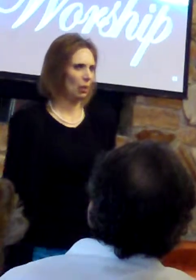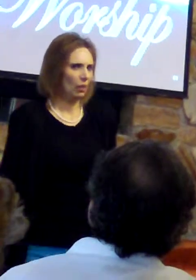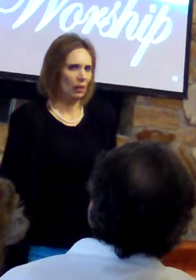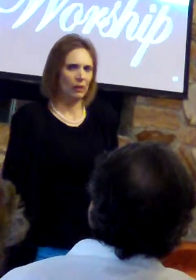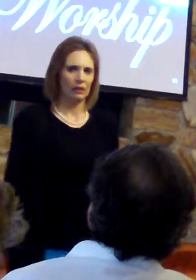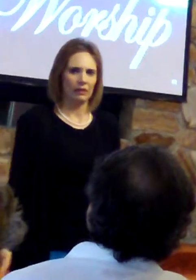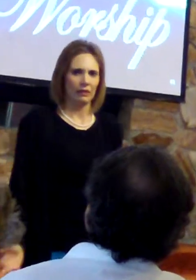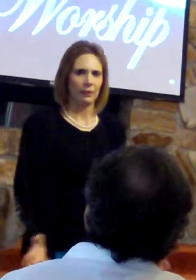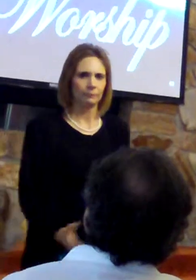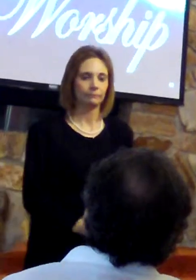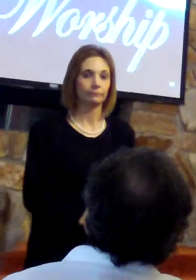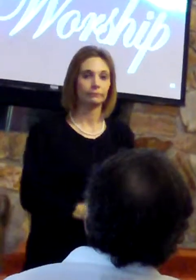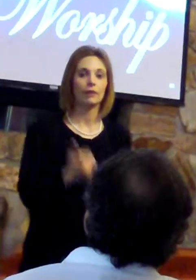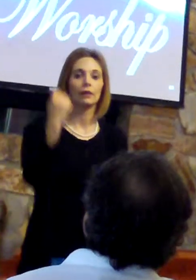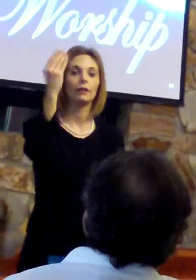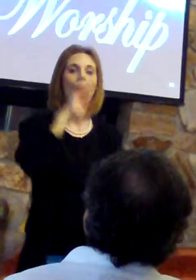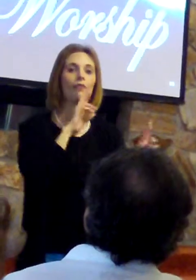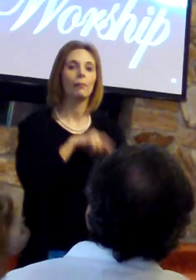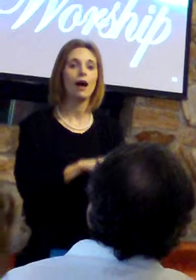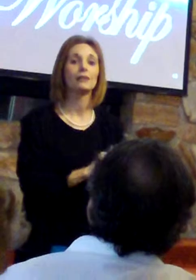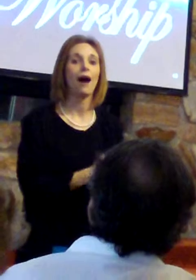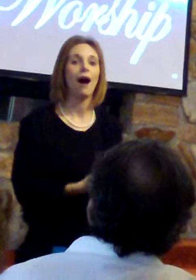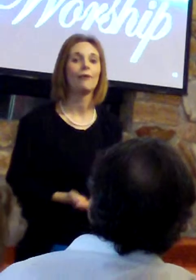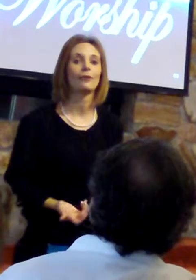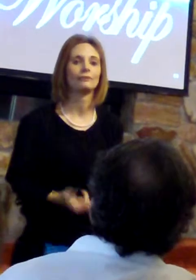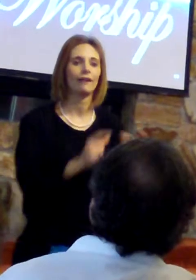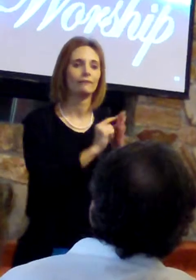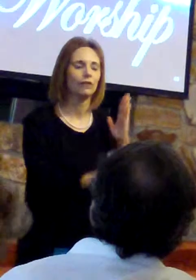Look how God responds to Moses, verse 14.